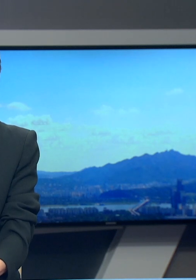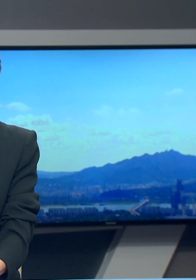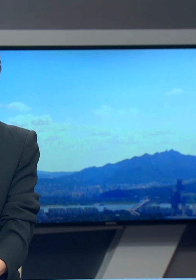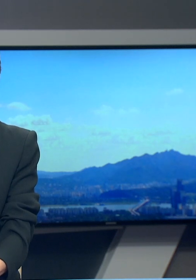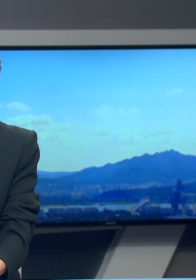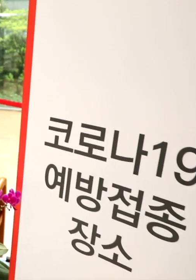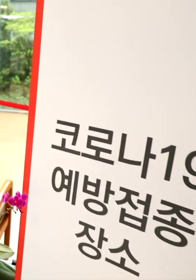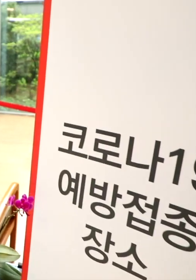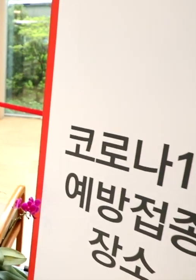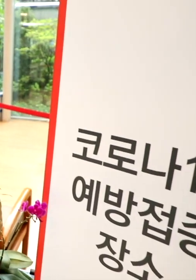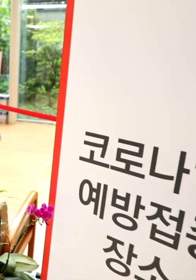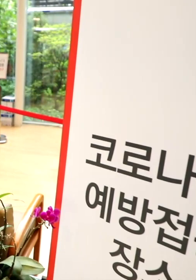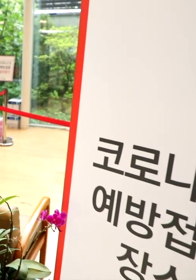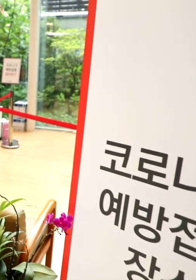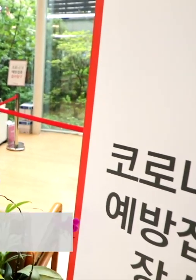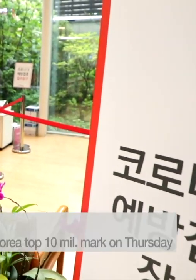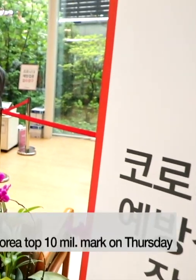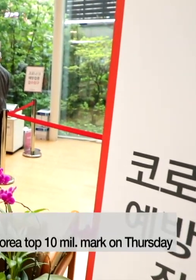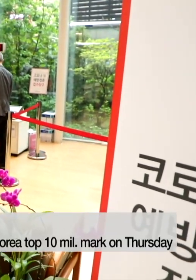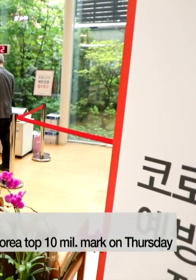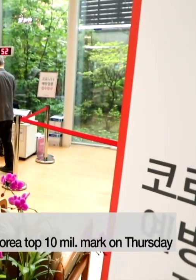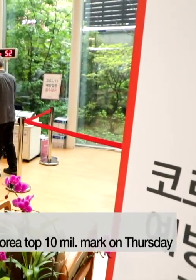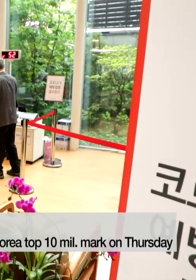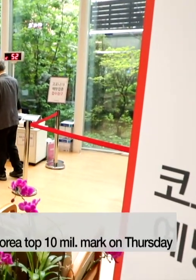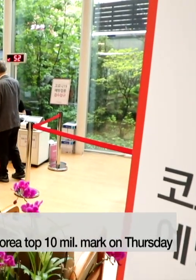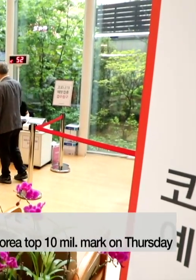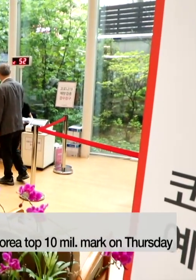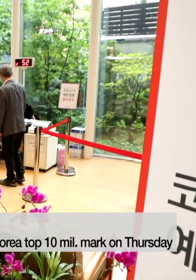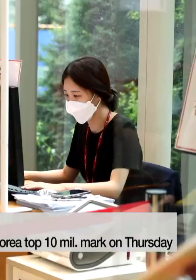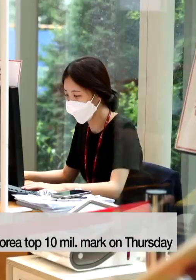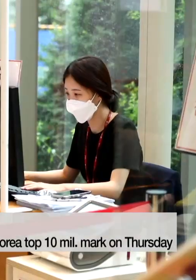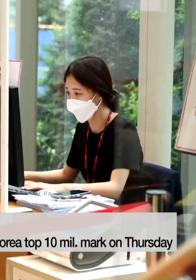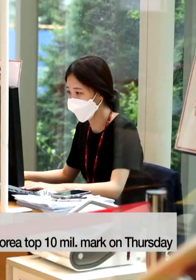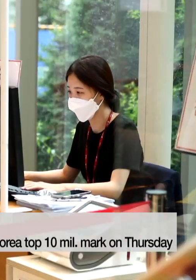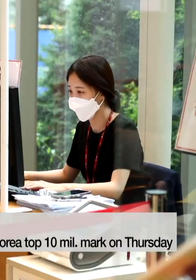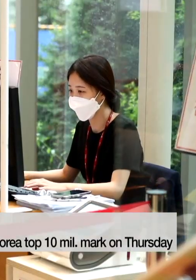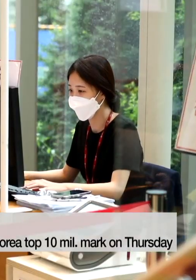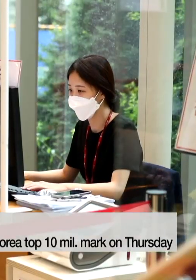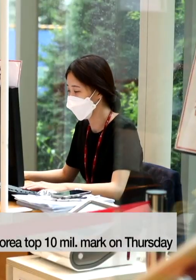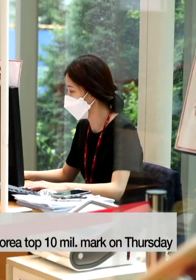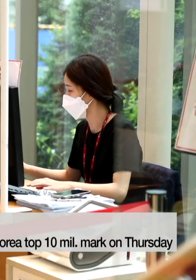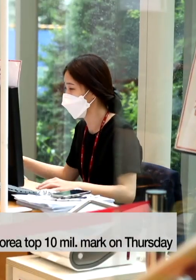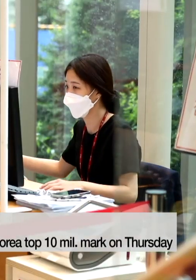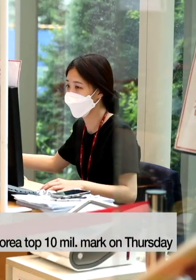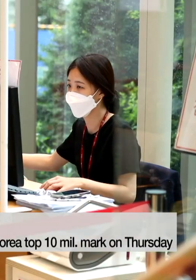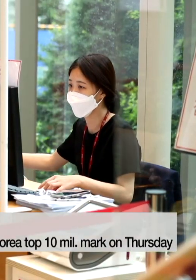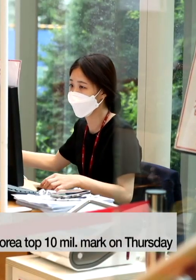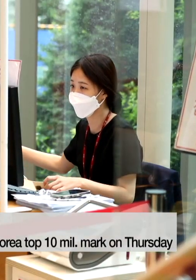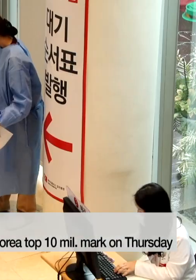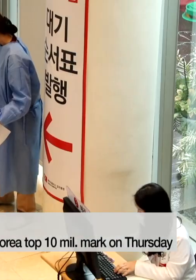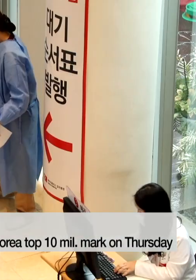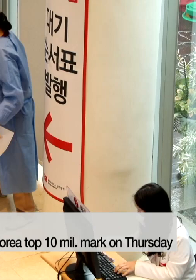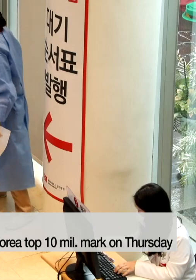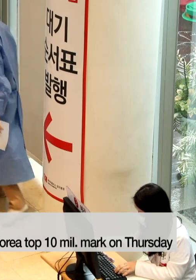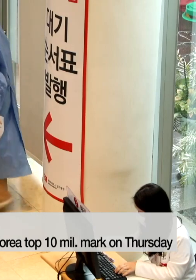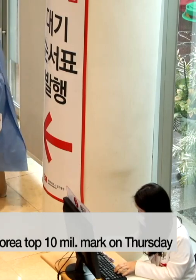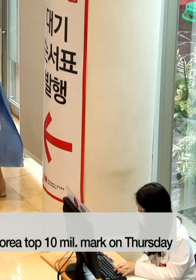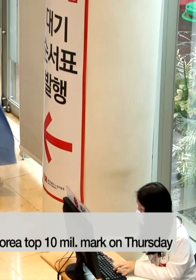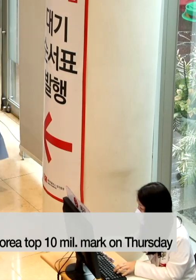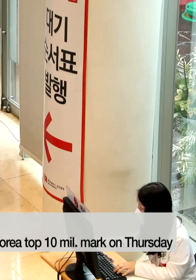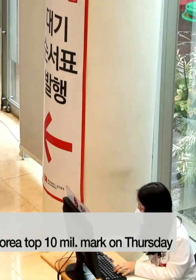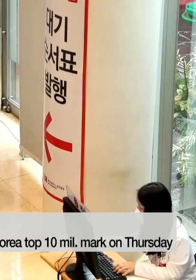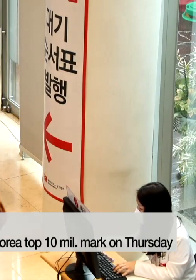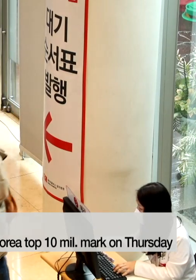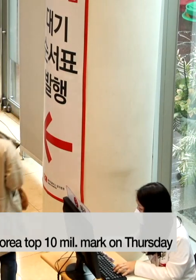Now, 2.63 million people, or around 5% of the population, have been fully vaccinated. Health authorities have set a goal